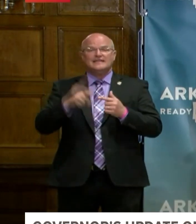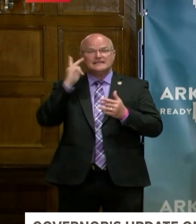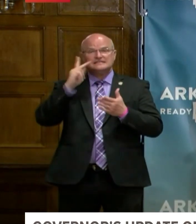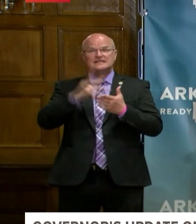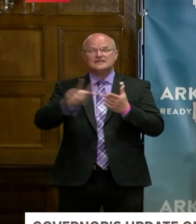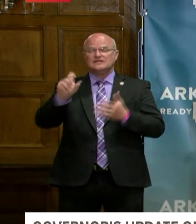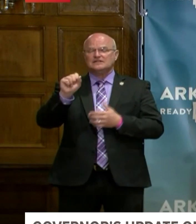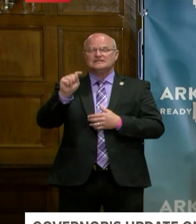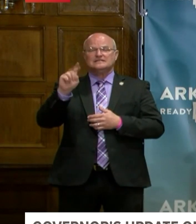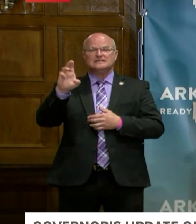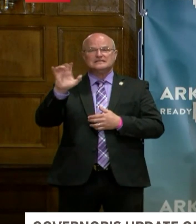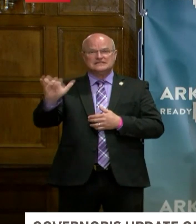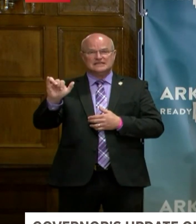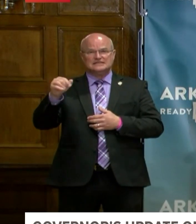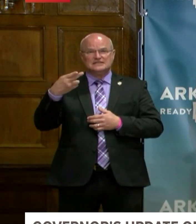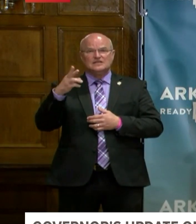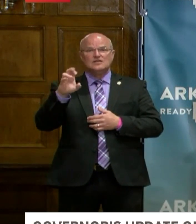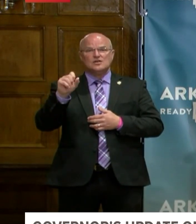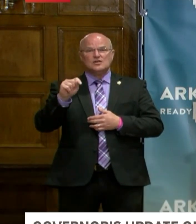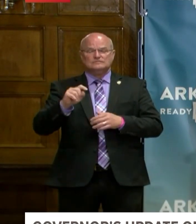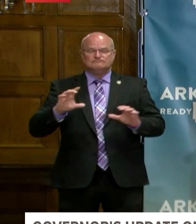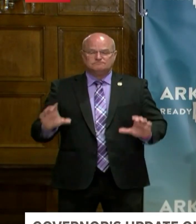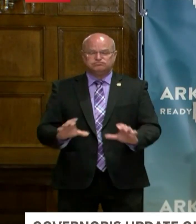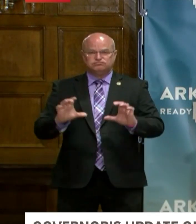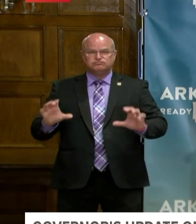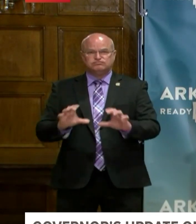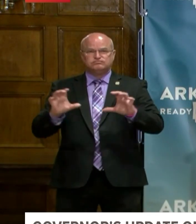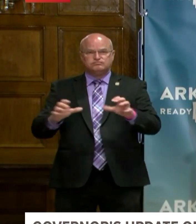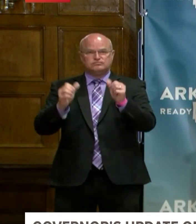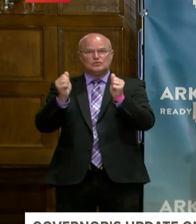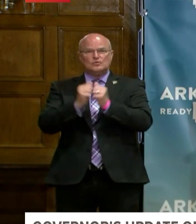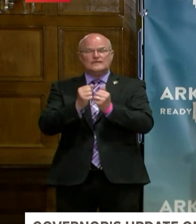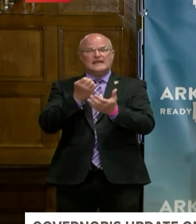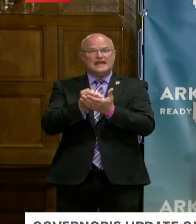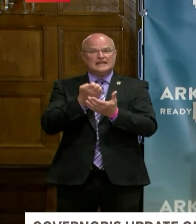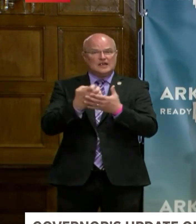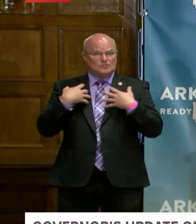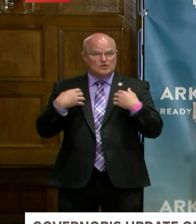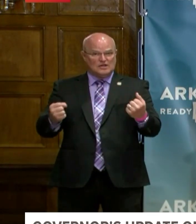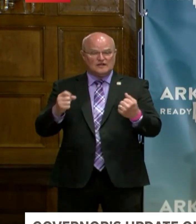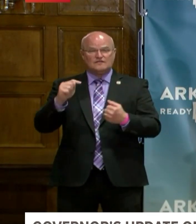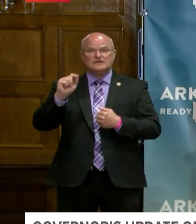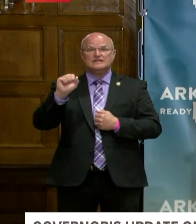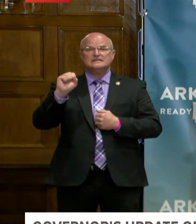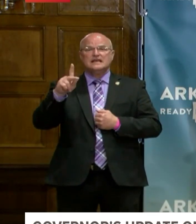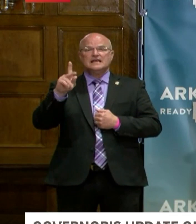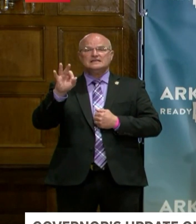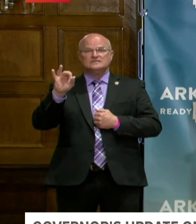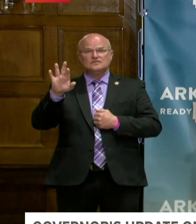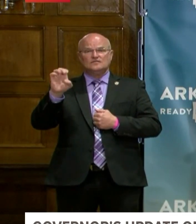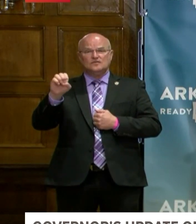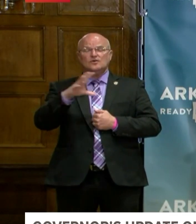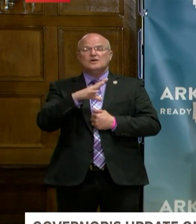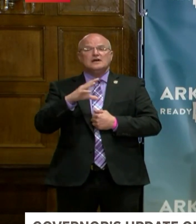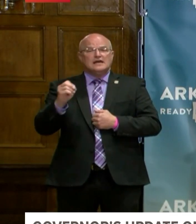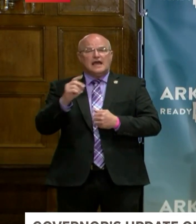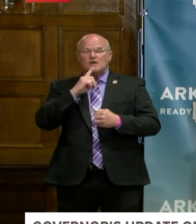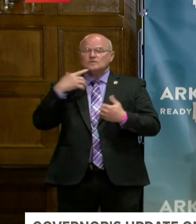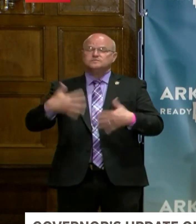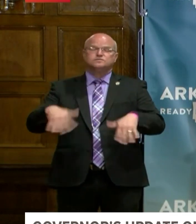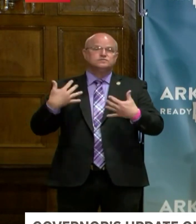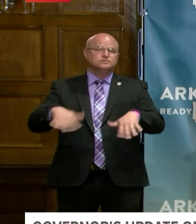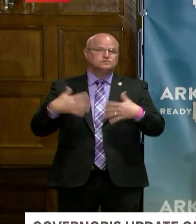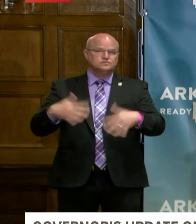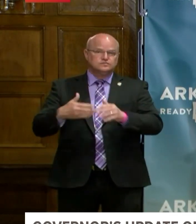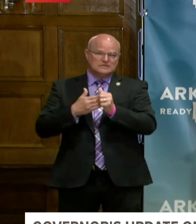Secretary Stacey Hurst, who's been very active in the Economic Recovery Task Force and has been a